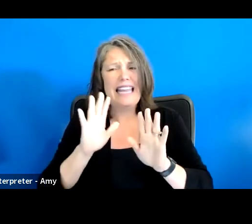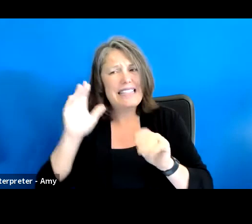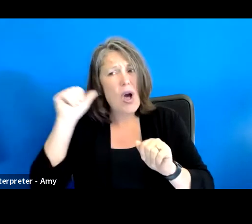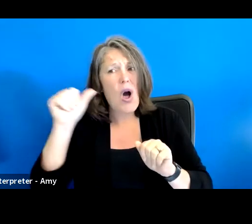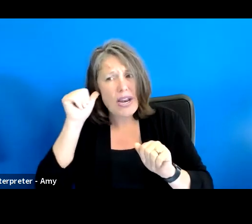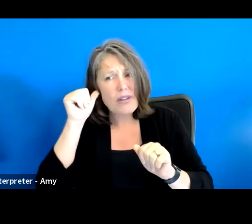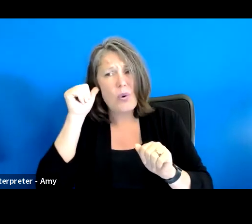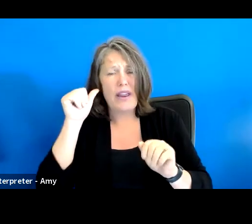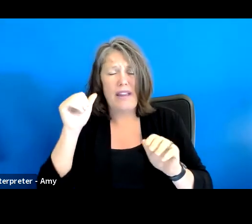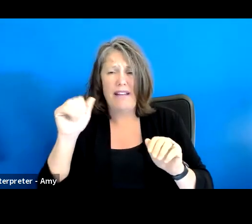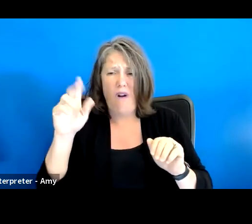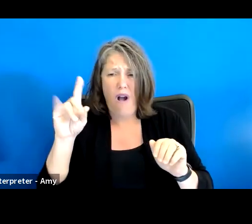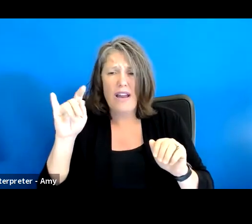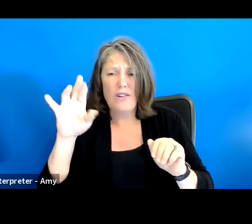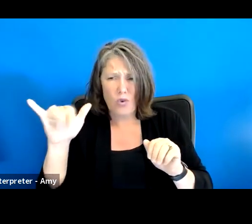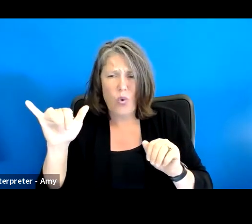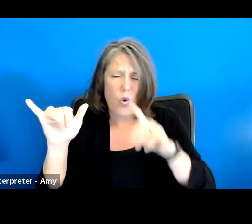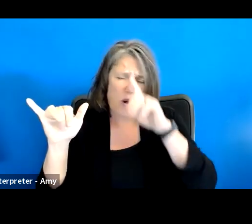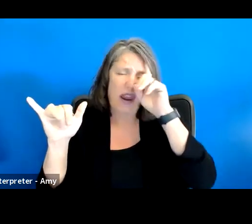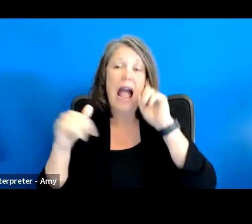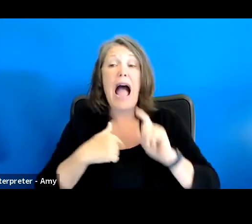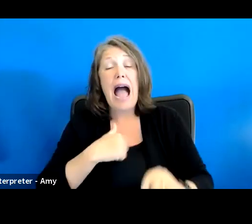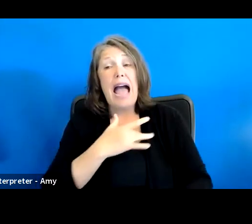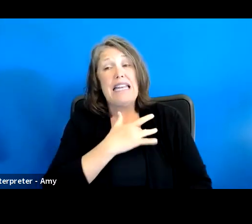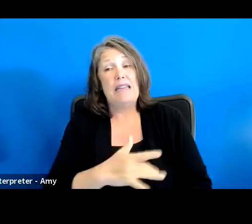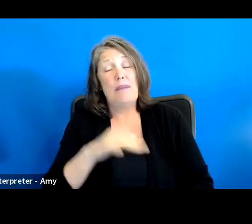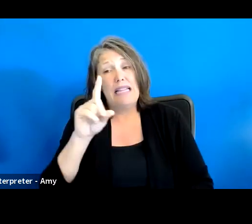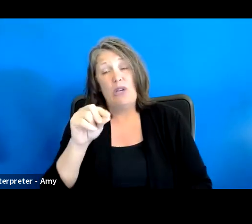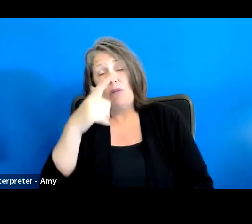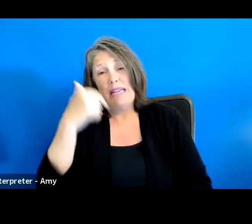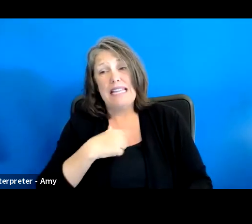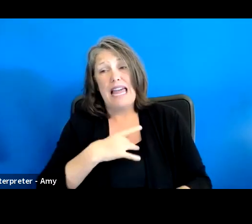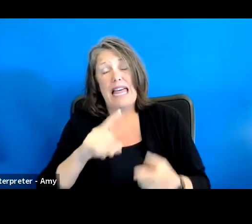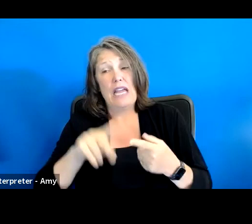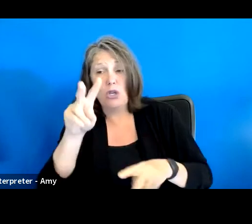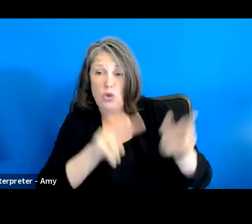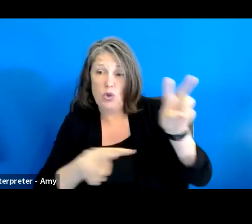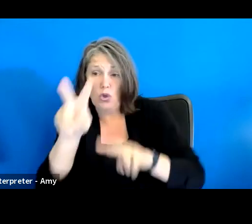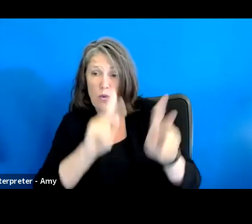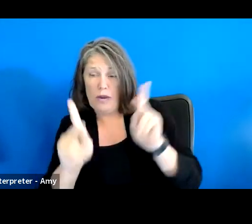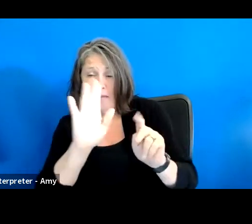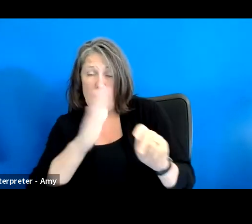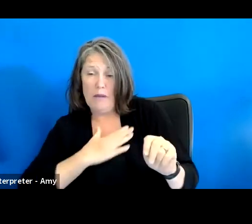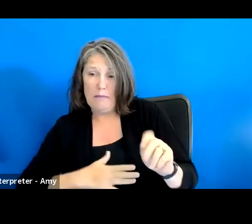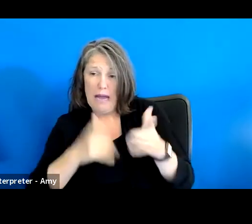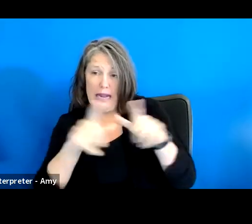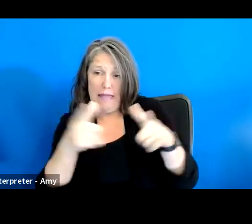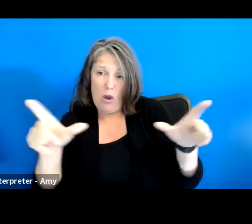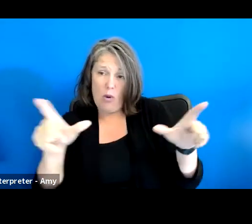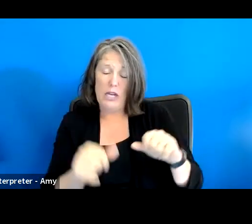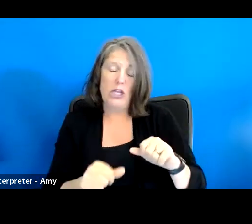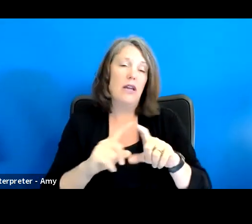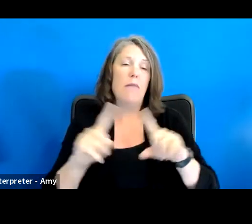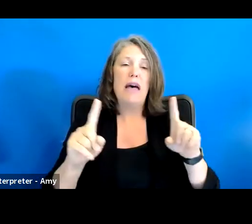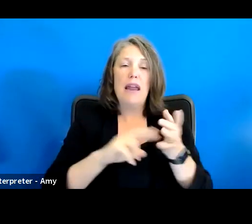medium. I generally do, just because I like to be able to read people's body language. But I